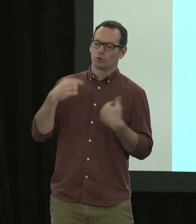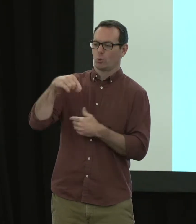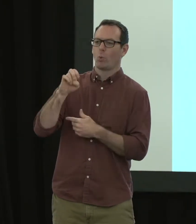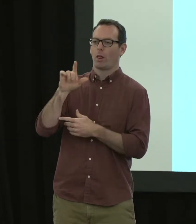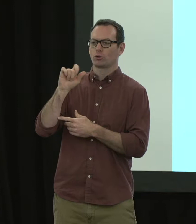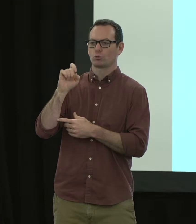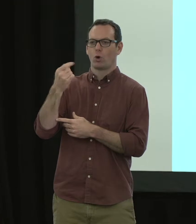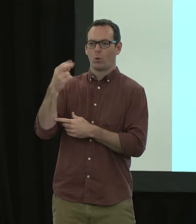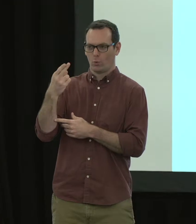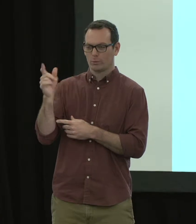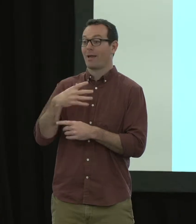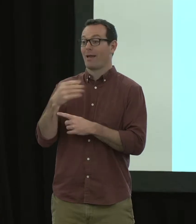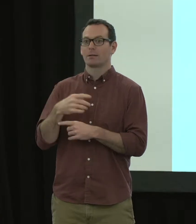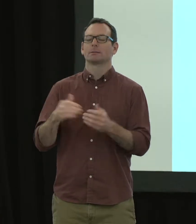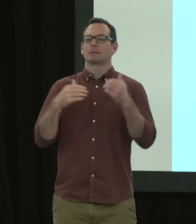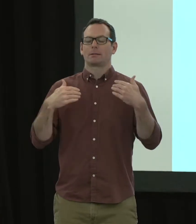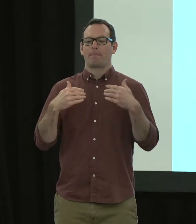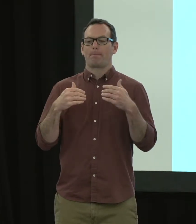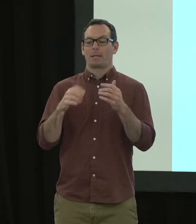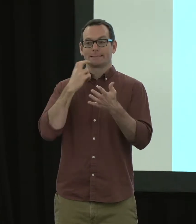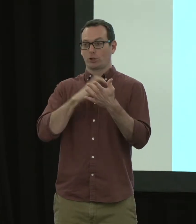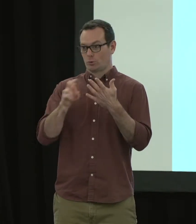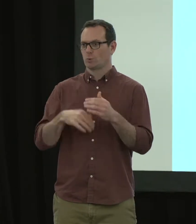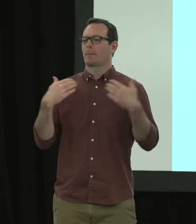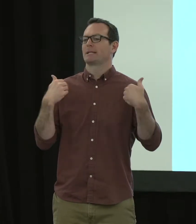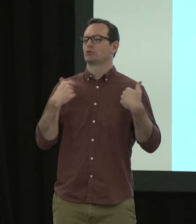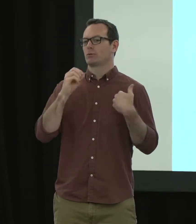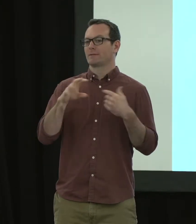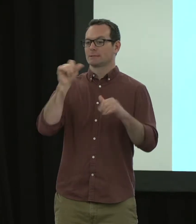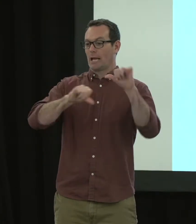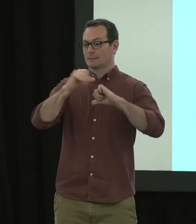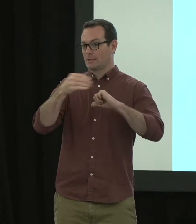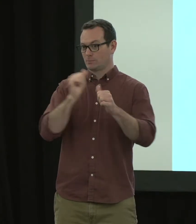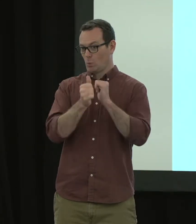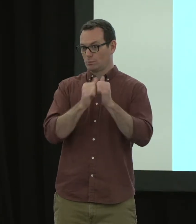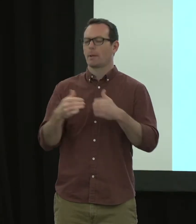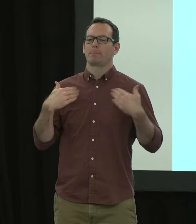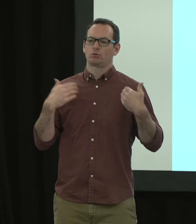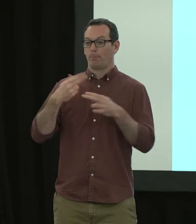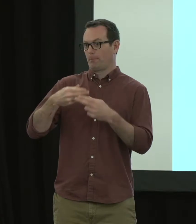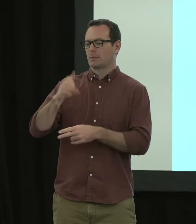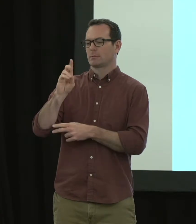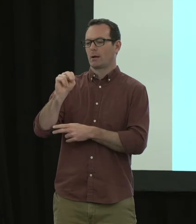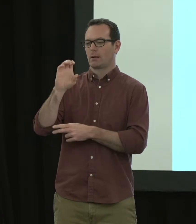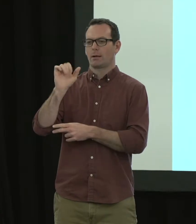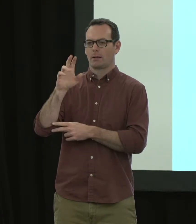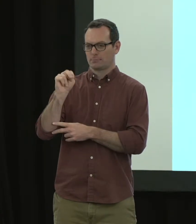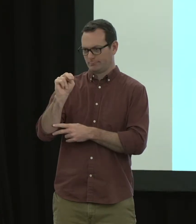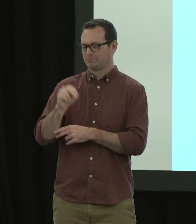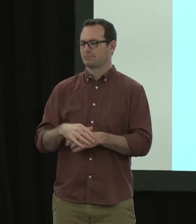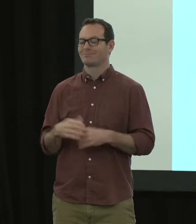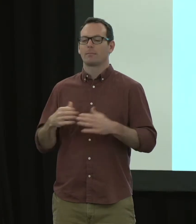Parliamentary Secretary to the Minister of Science and Sport, Minister Duncan. And we're very, very honored to have Kate